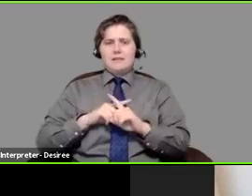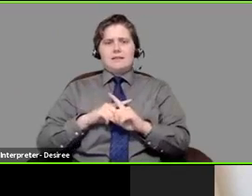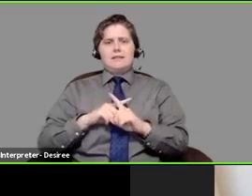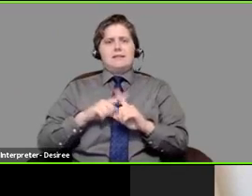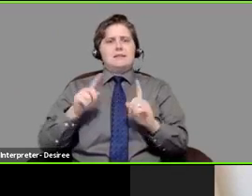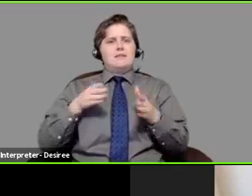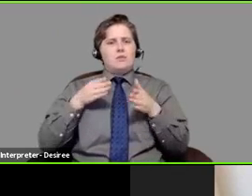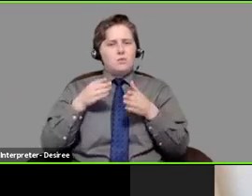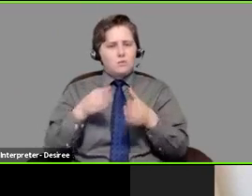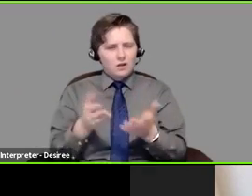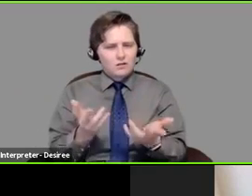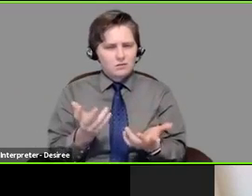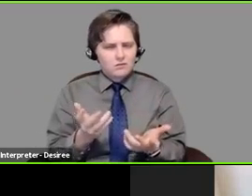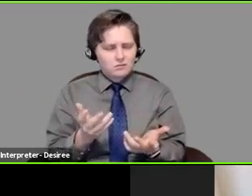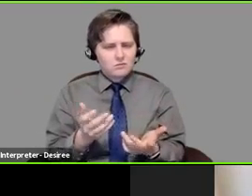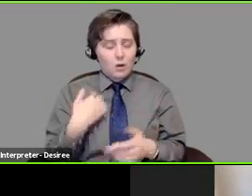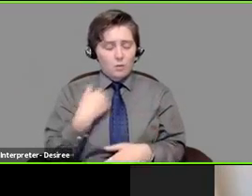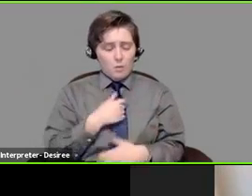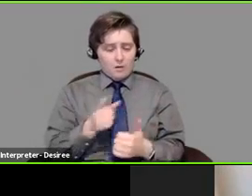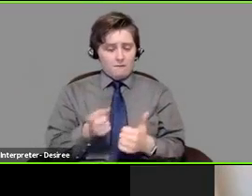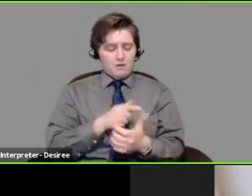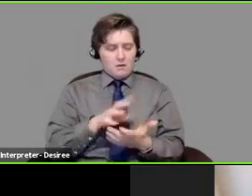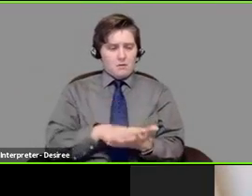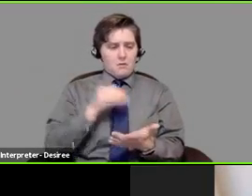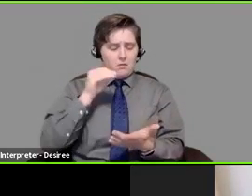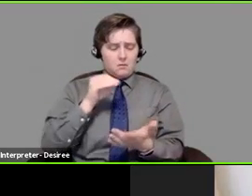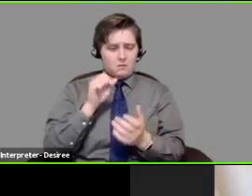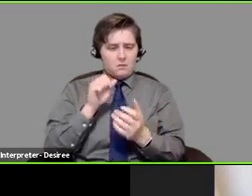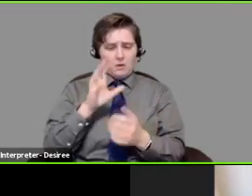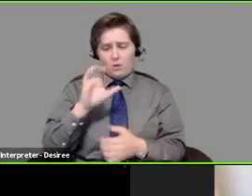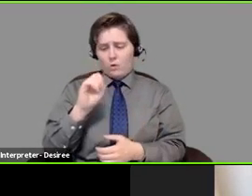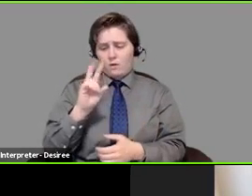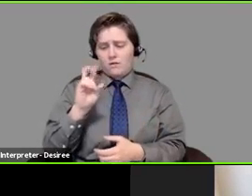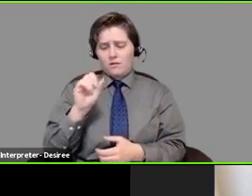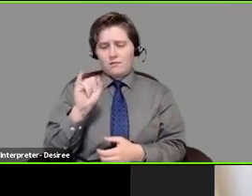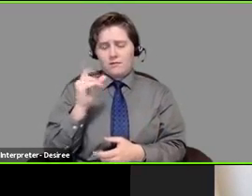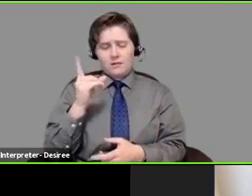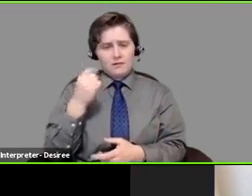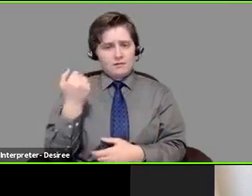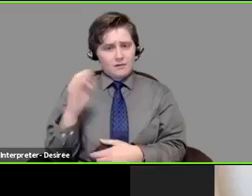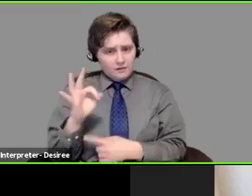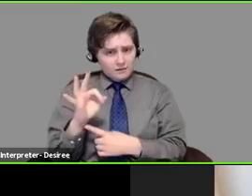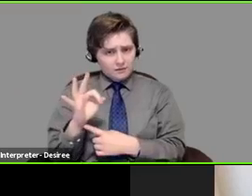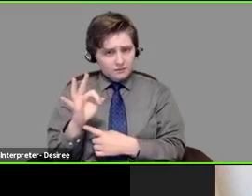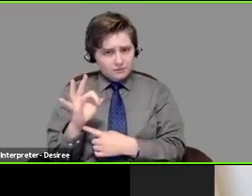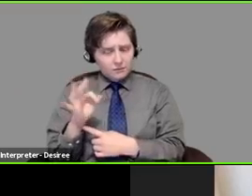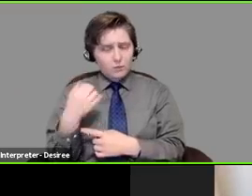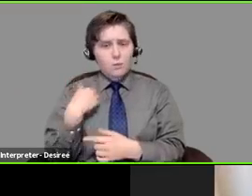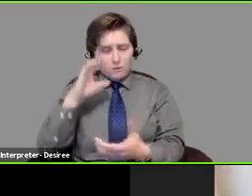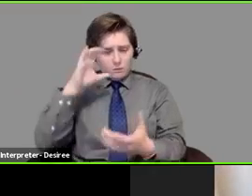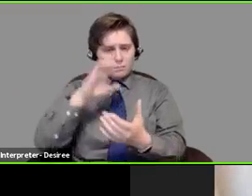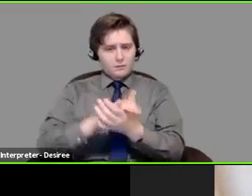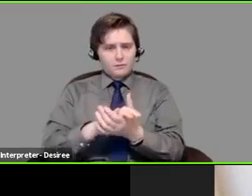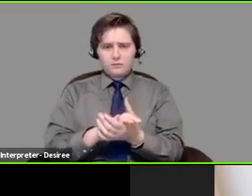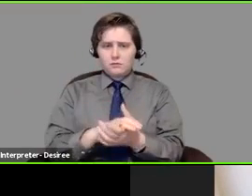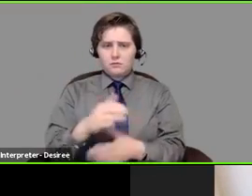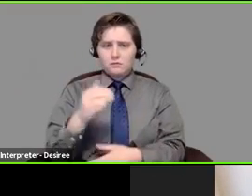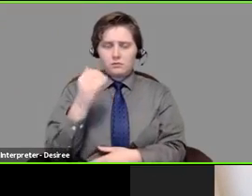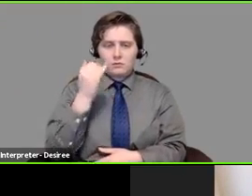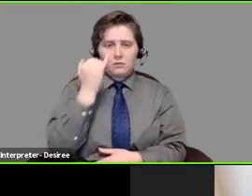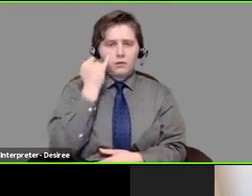and form. When we first learned about COVID-19, we all believed if you weren't